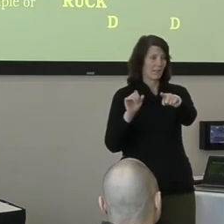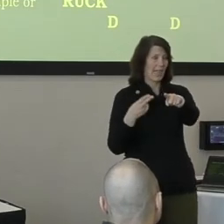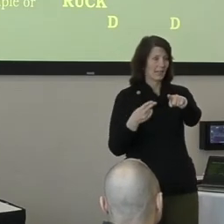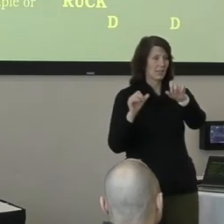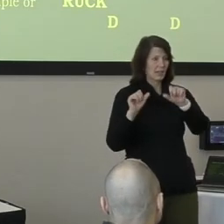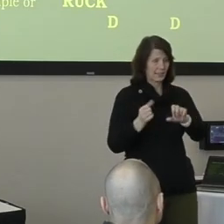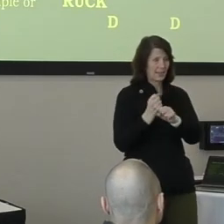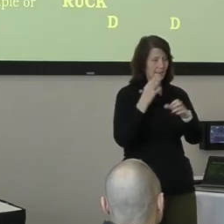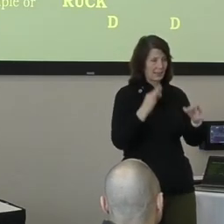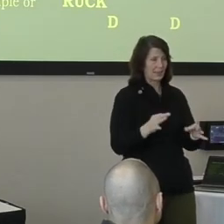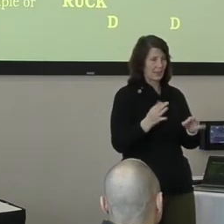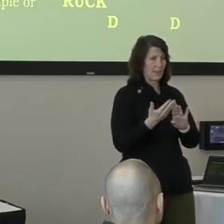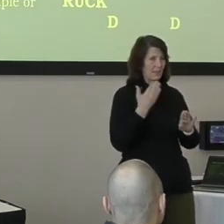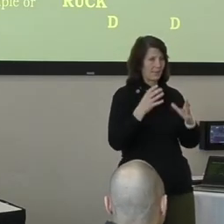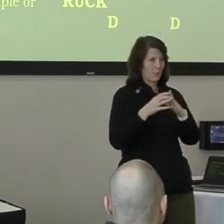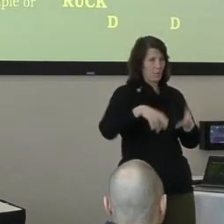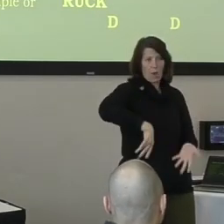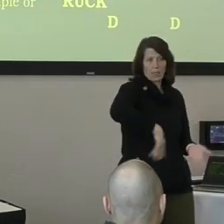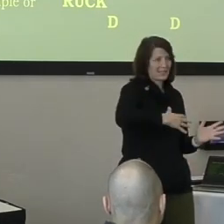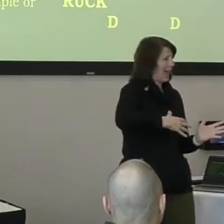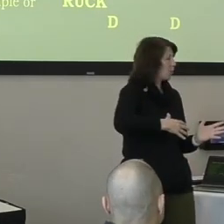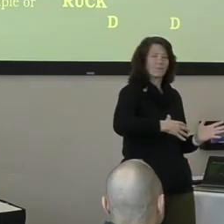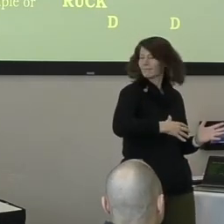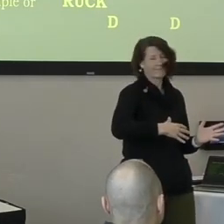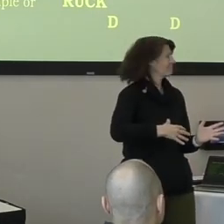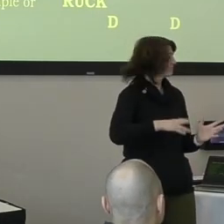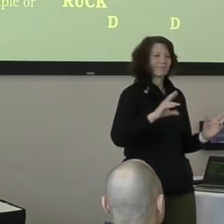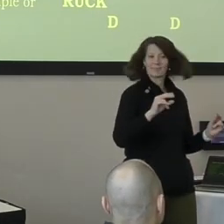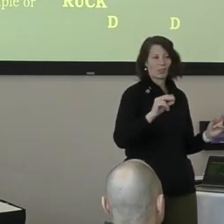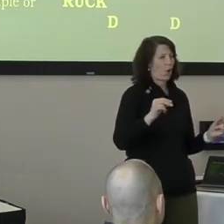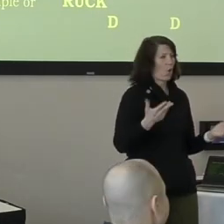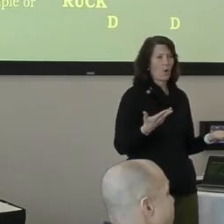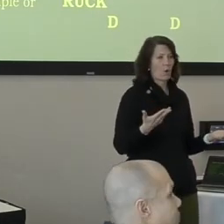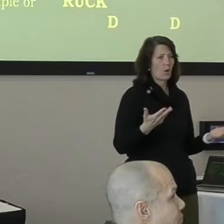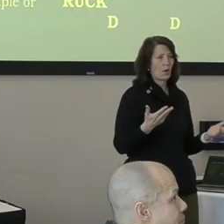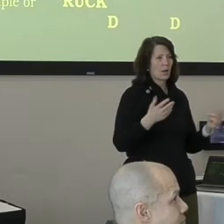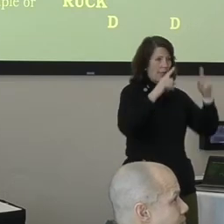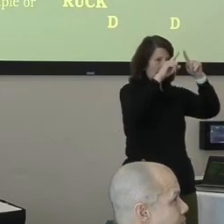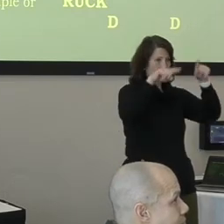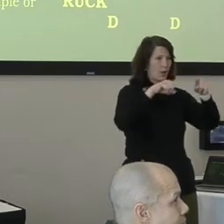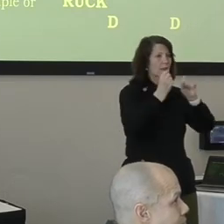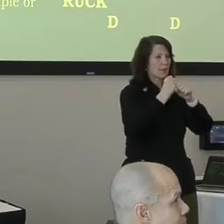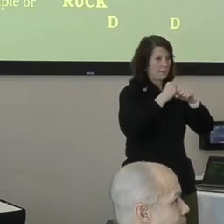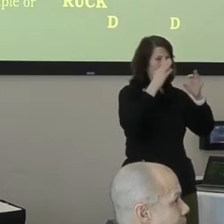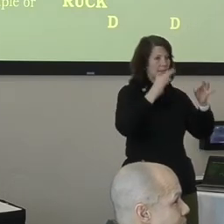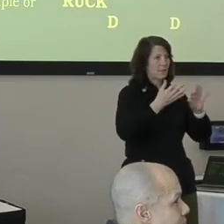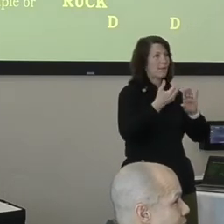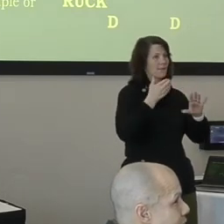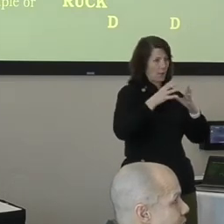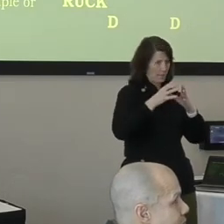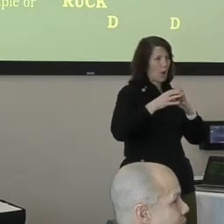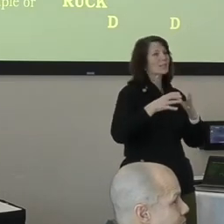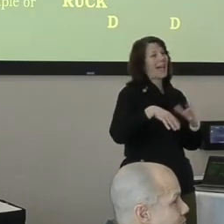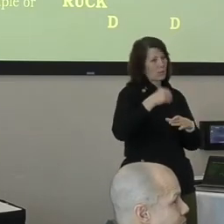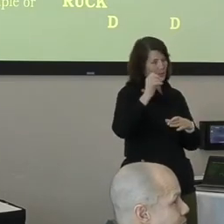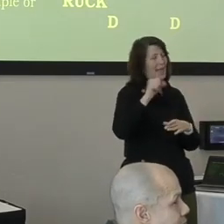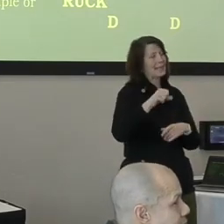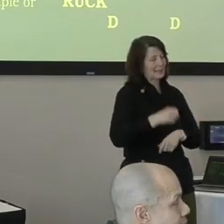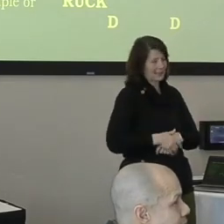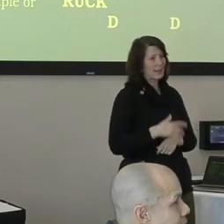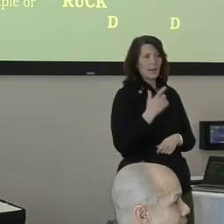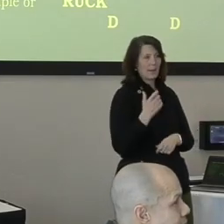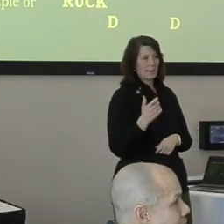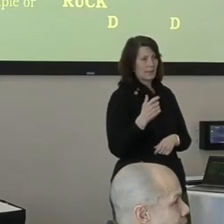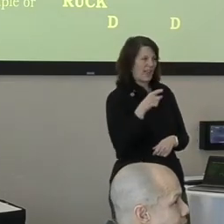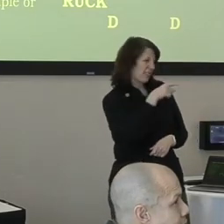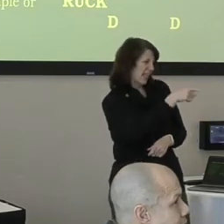Can they make that decision before the ball is out? No. Now, when we're in our triangle, can they make that decision before the ball's out? Yes. Yeah, right? Because that